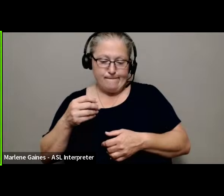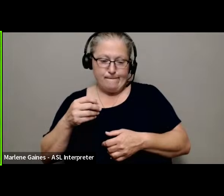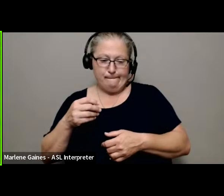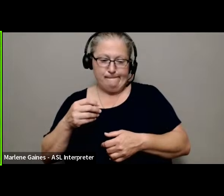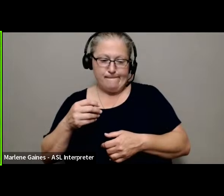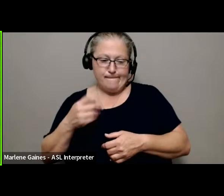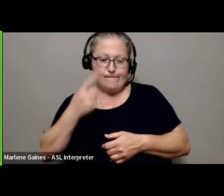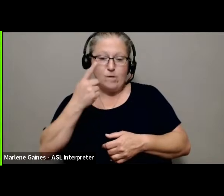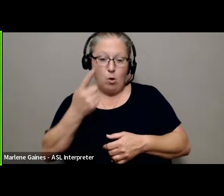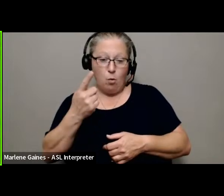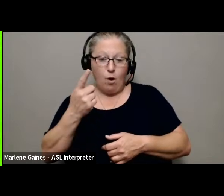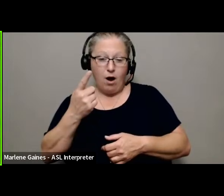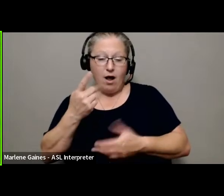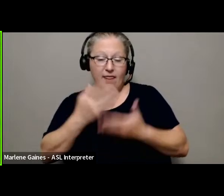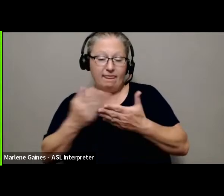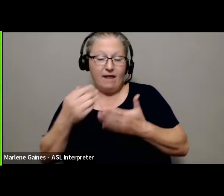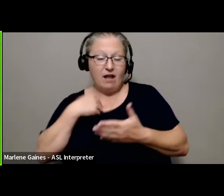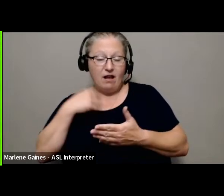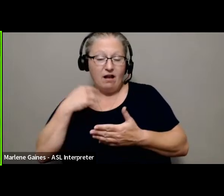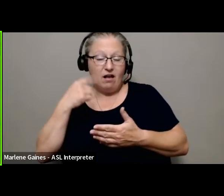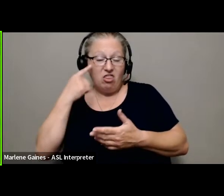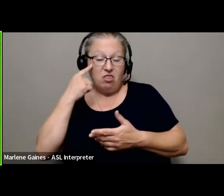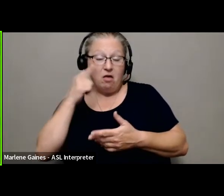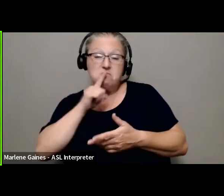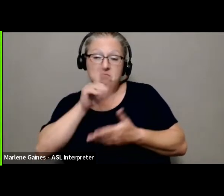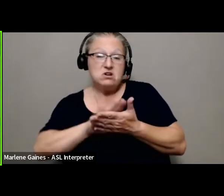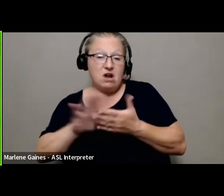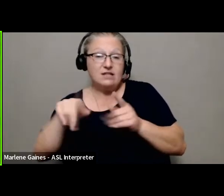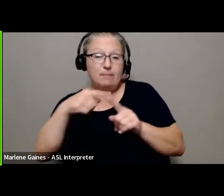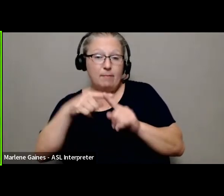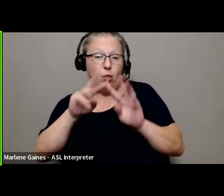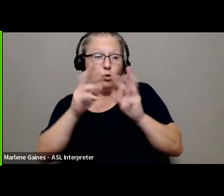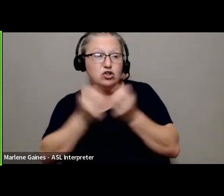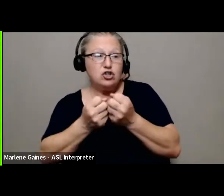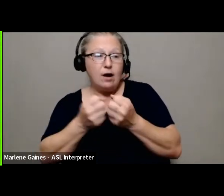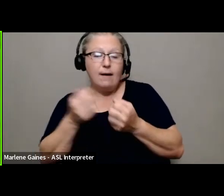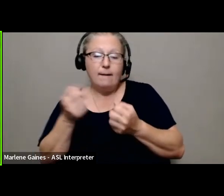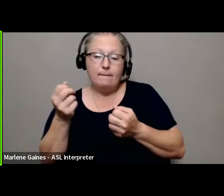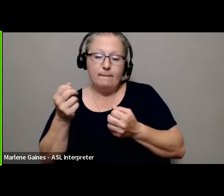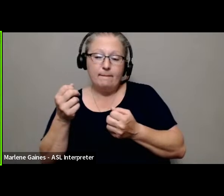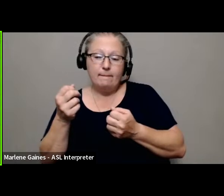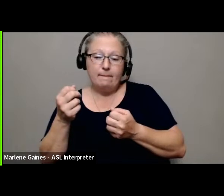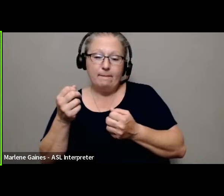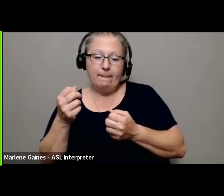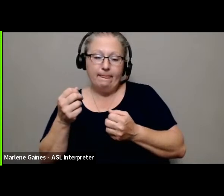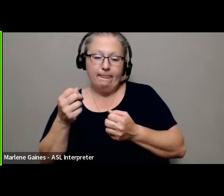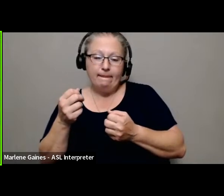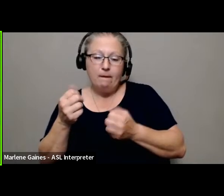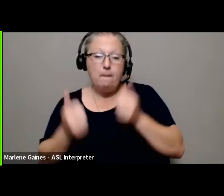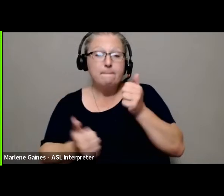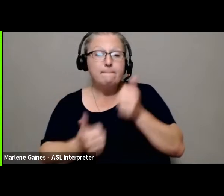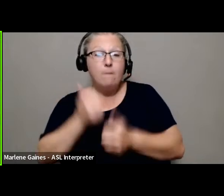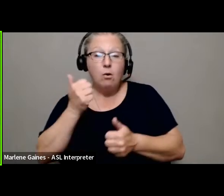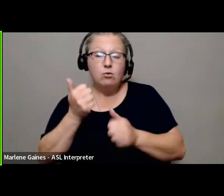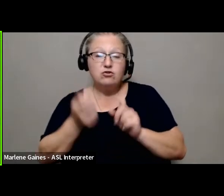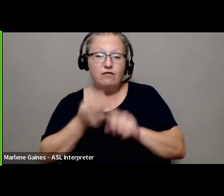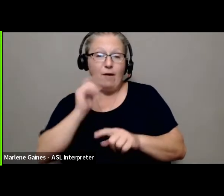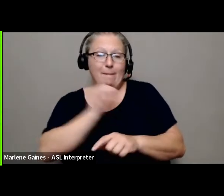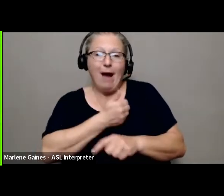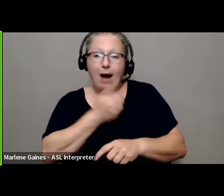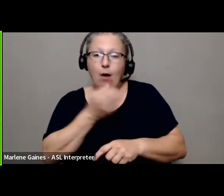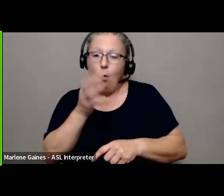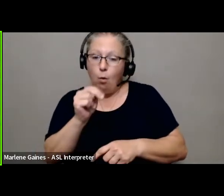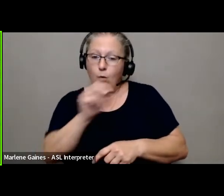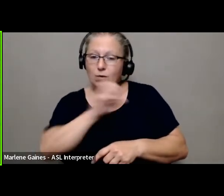one of the things that I thought was really nice about the workshop is it was done mostly by our own